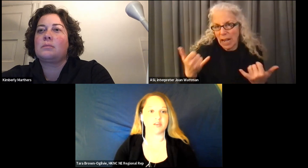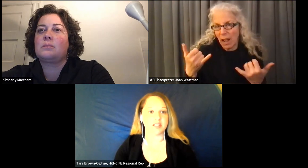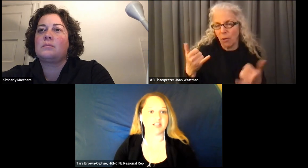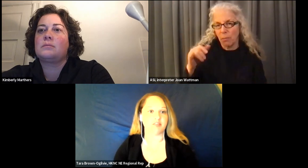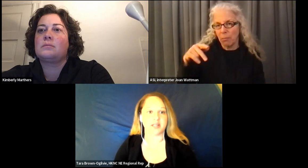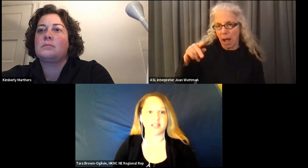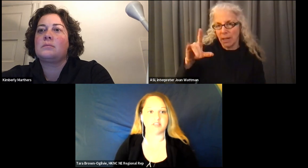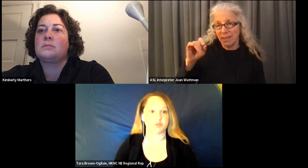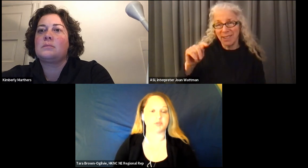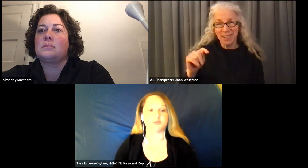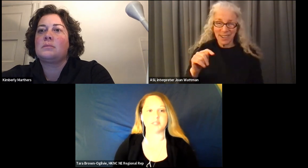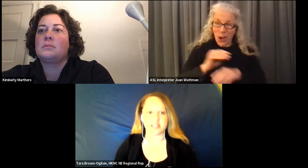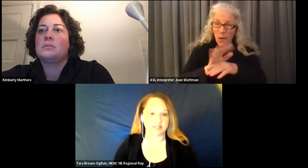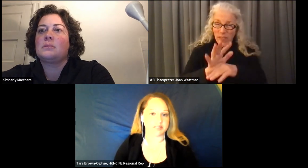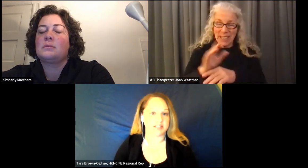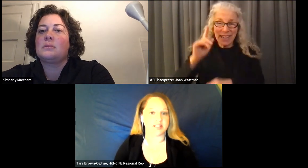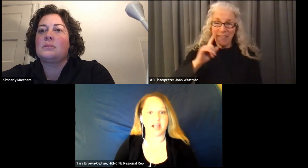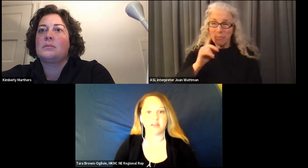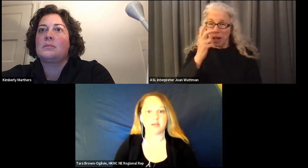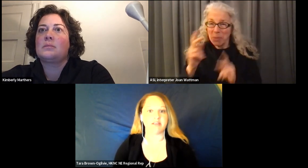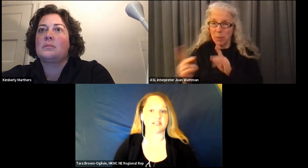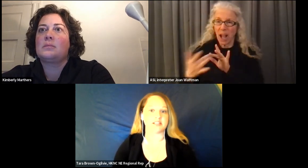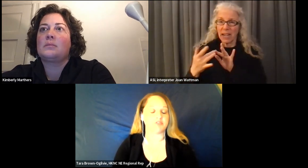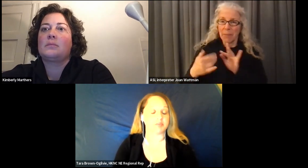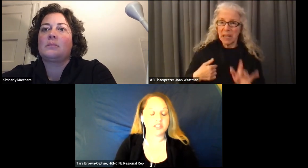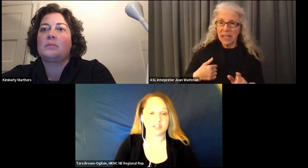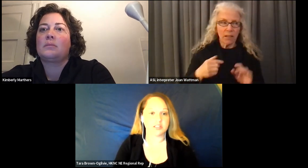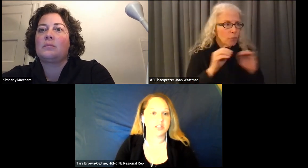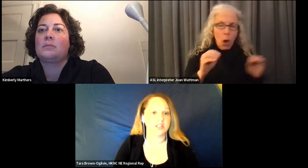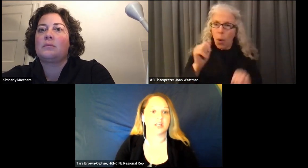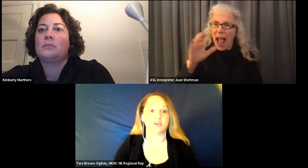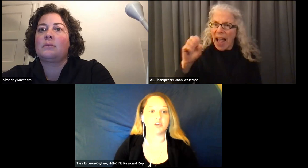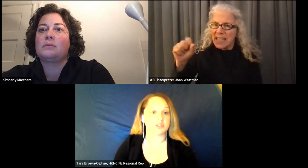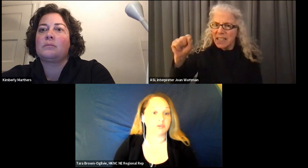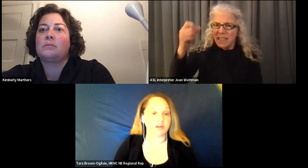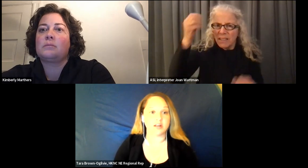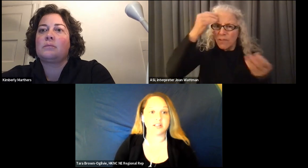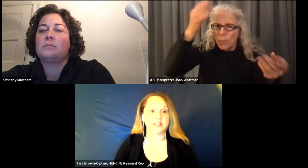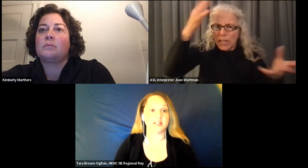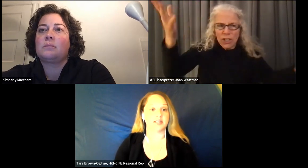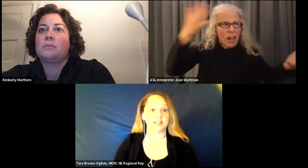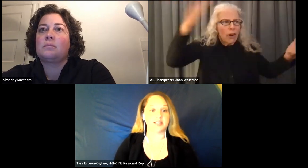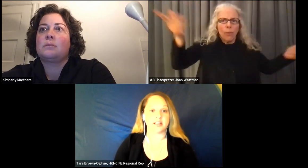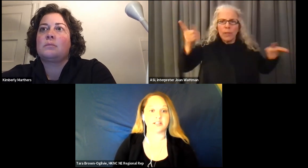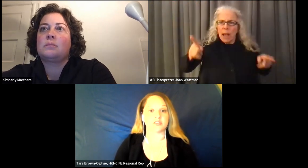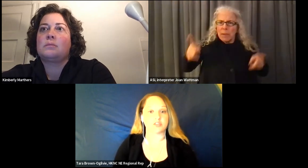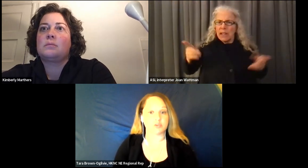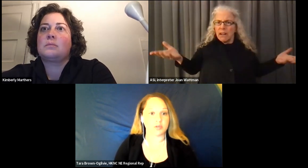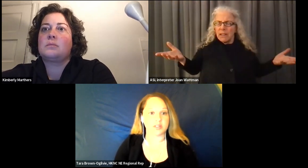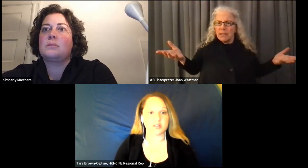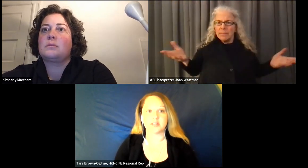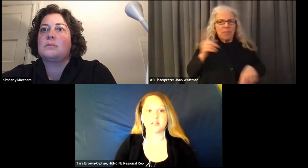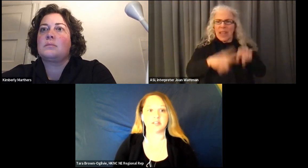COVID, so many deafblind individuals were reaching out to me saying, I don't have access to information. I don't know what's going on. I can't get to